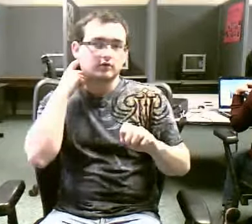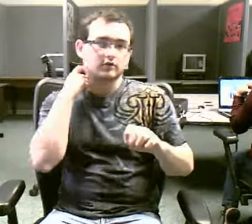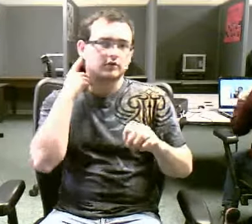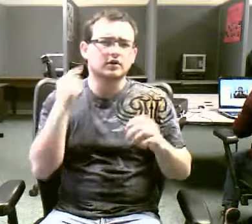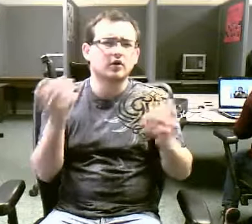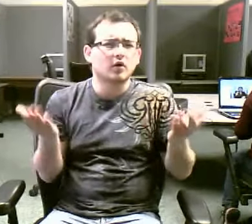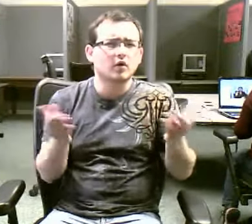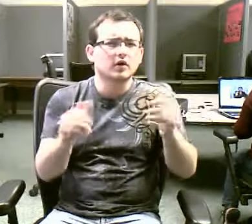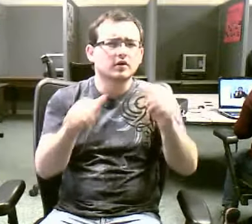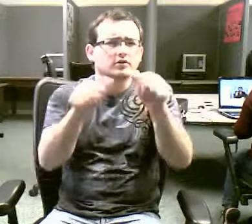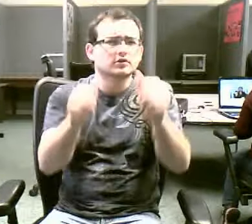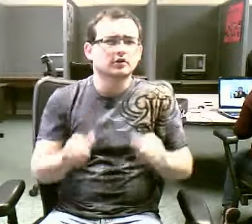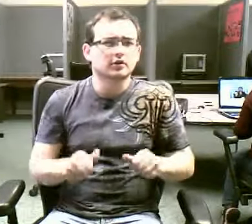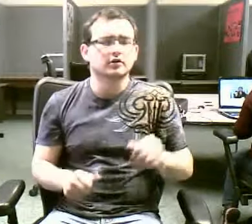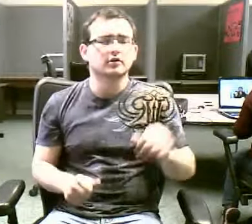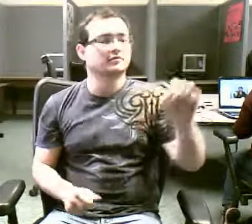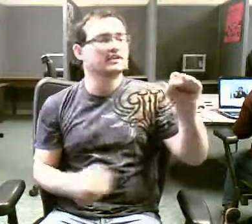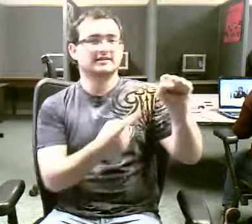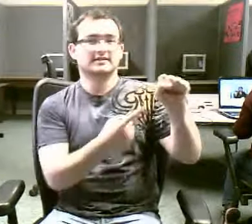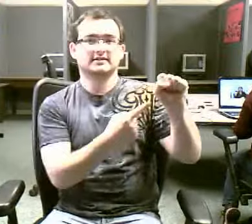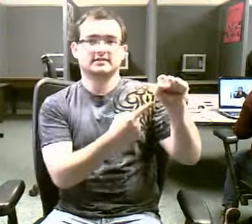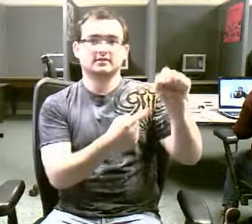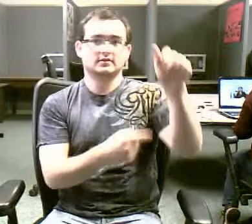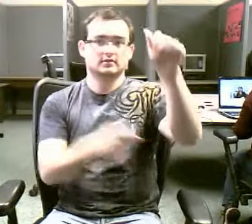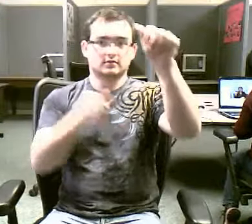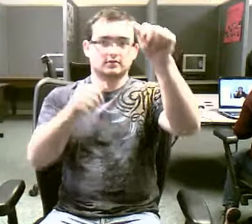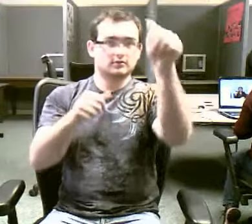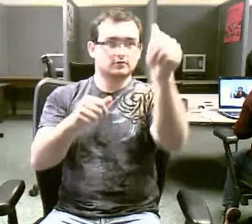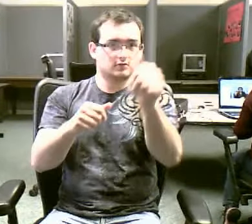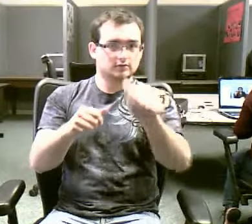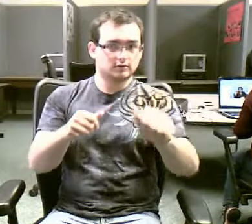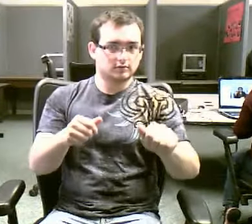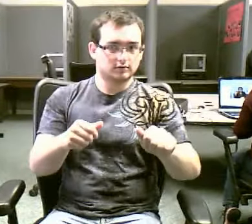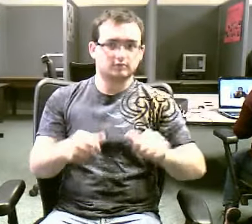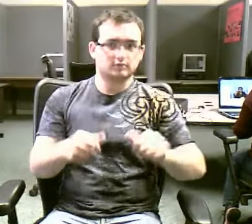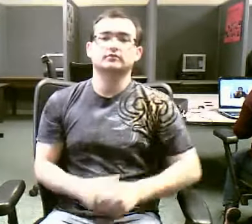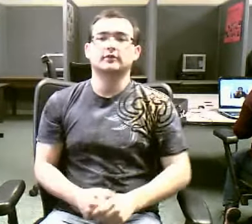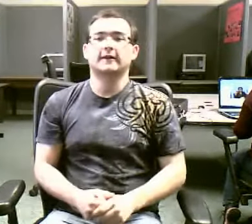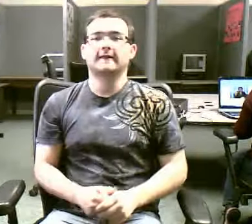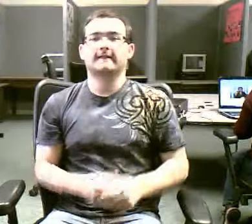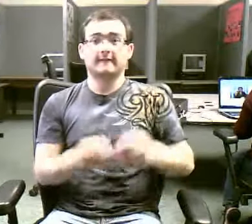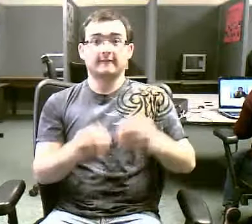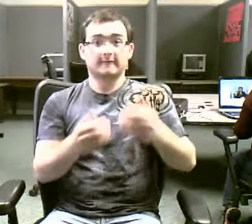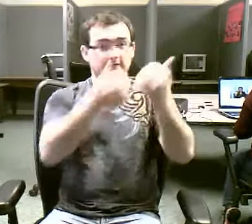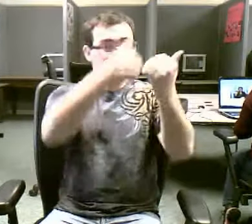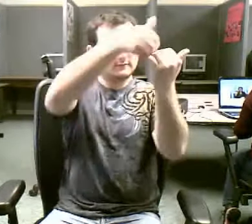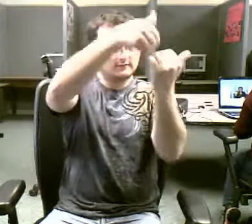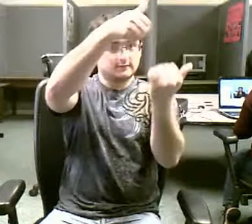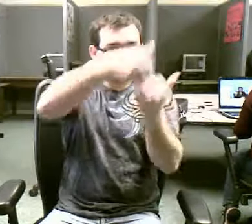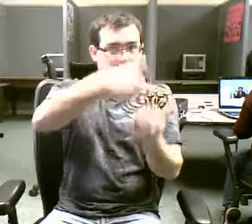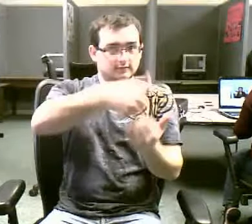of 33 vertebrae. The vertebral column is divided into 5 regions.